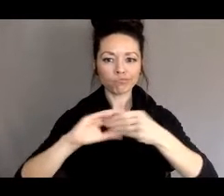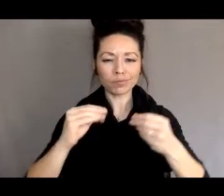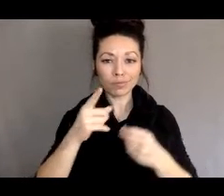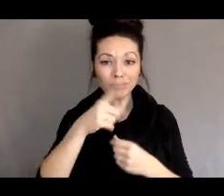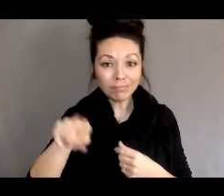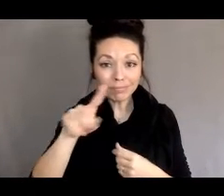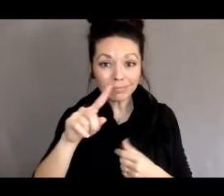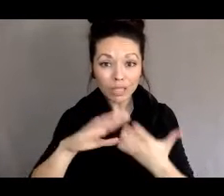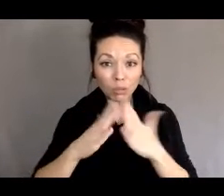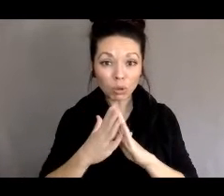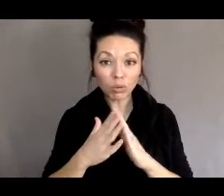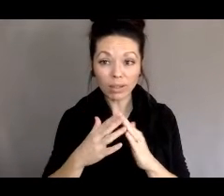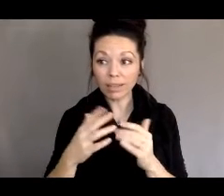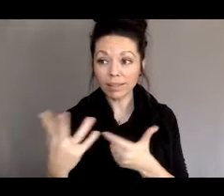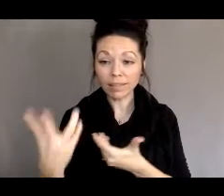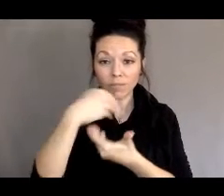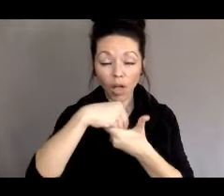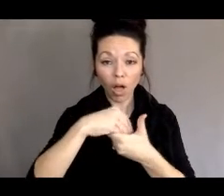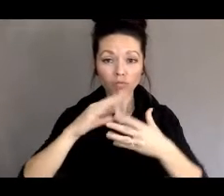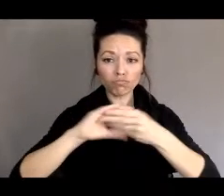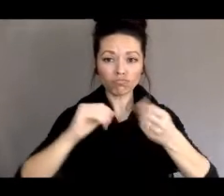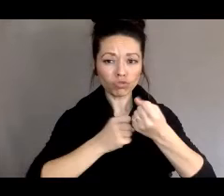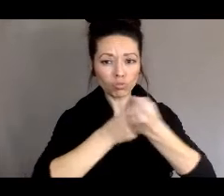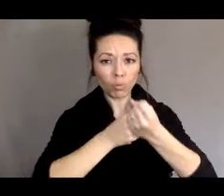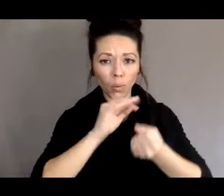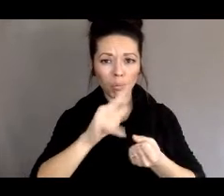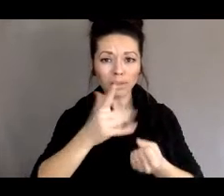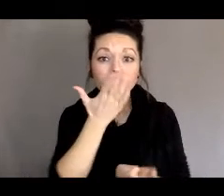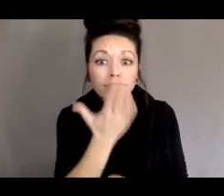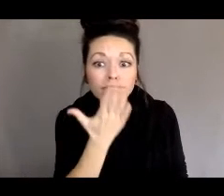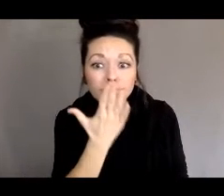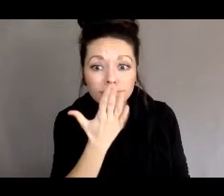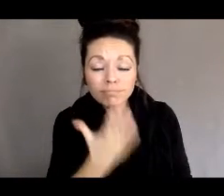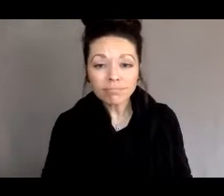who signed in to testify in support of that bill.